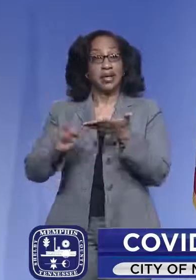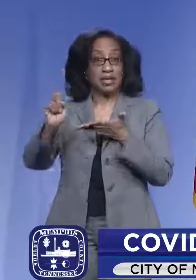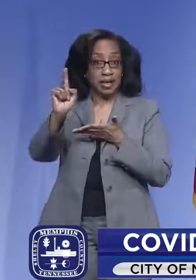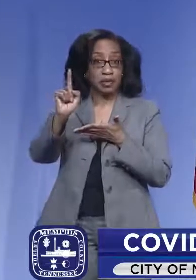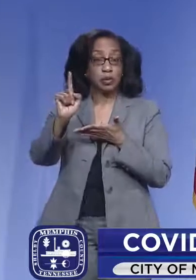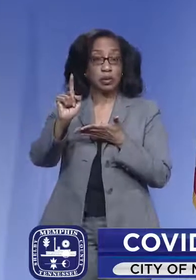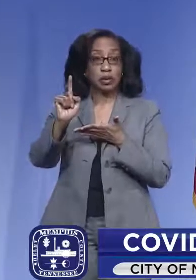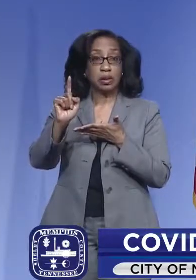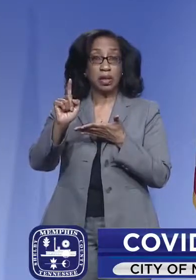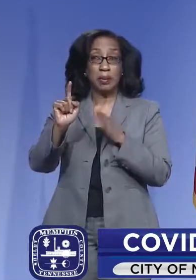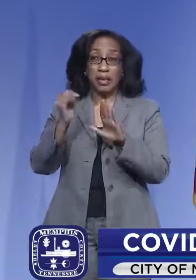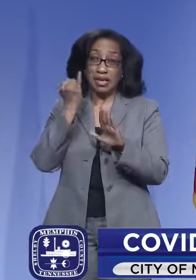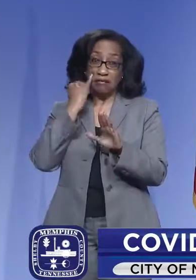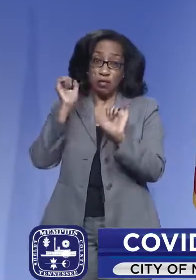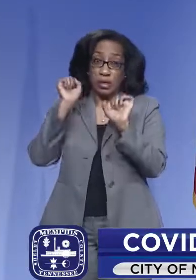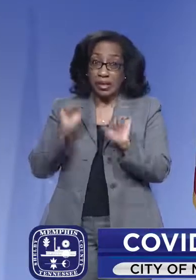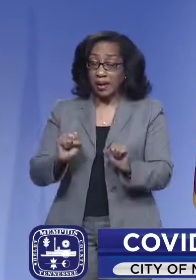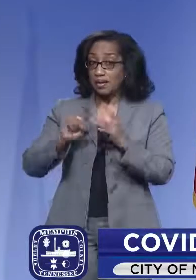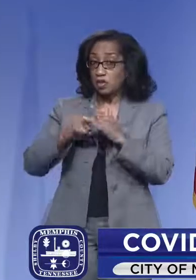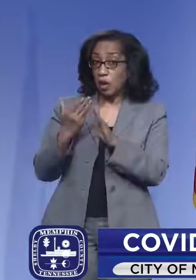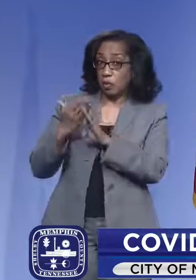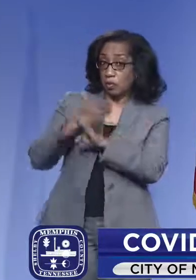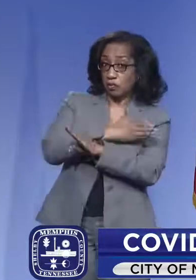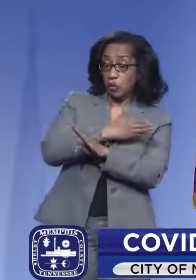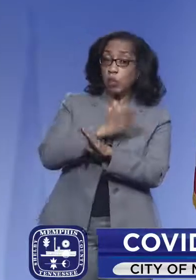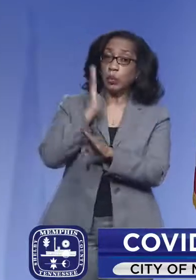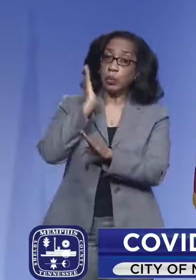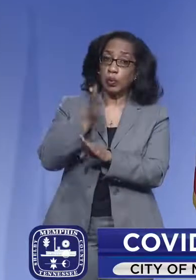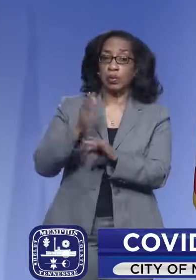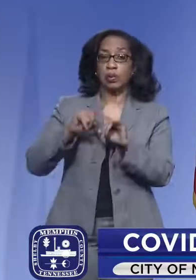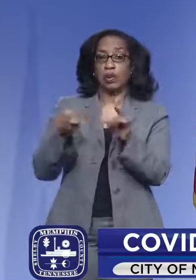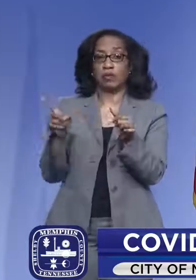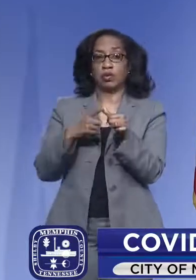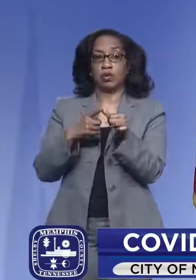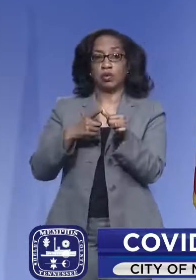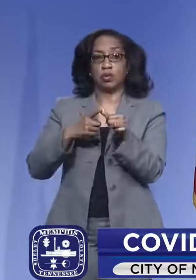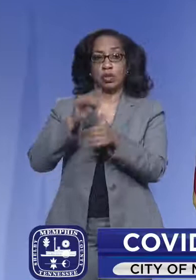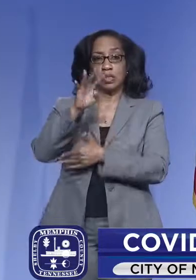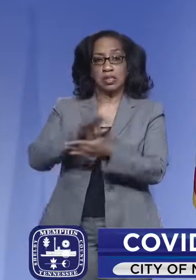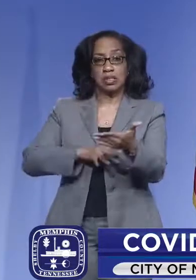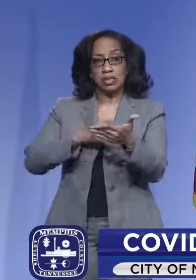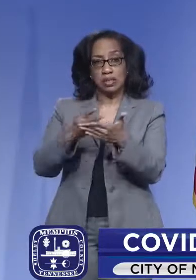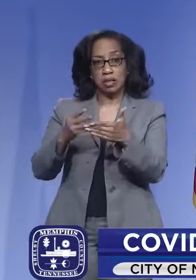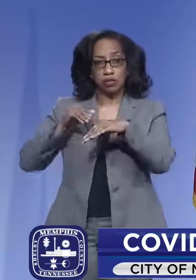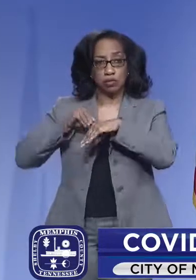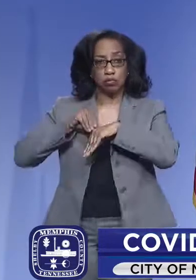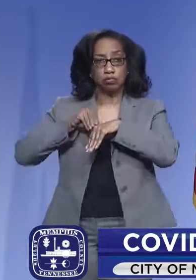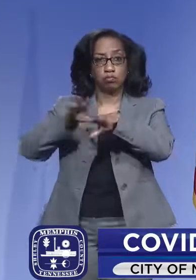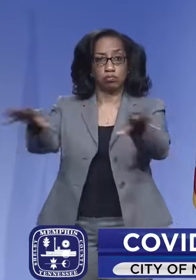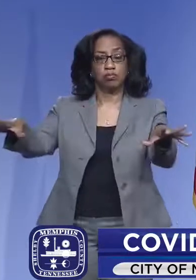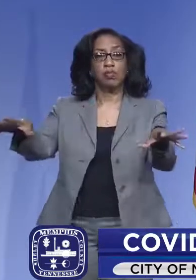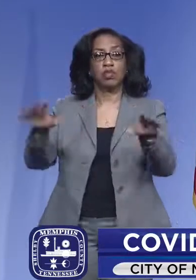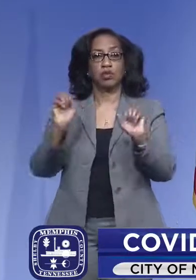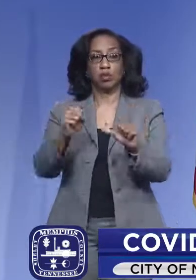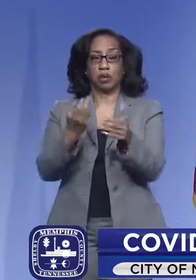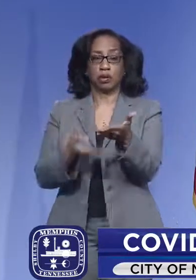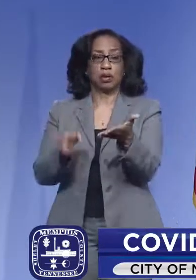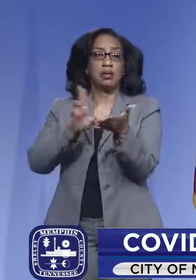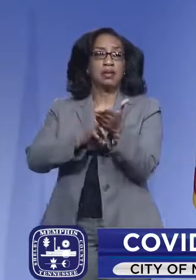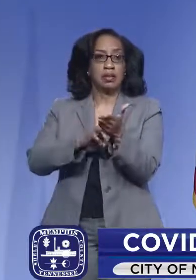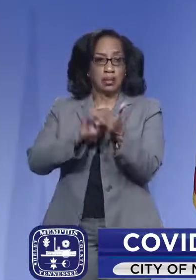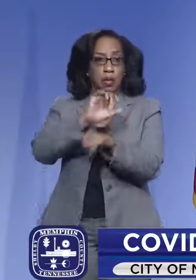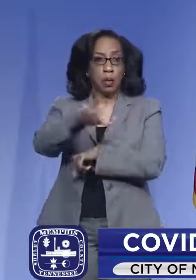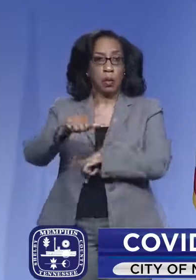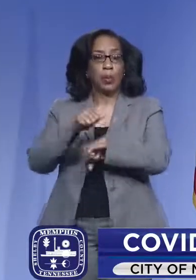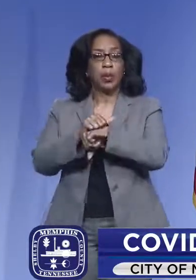do it earlier than that, then we will, but next week for sure, and we'll try to get that schedule out by Thursday so people can sign up. And I do want to be